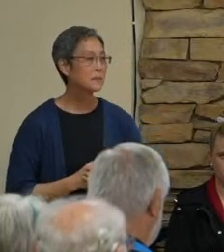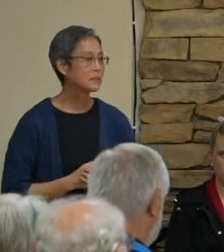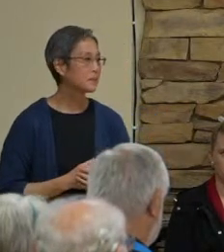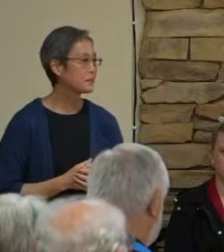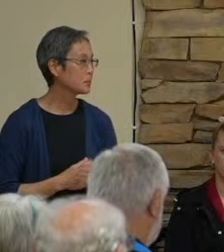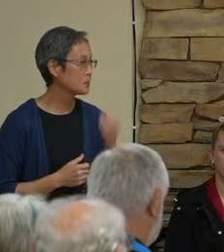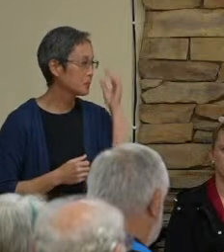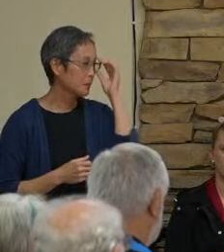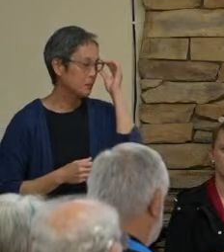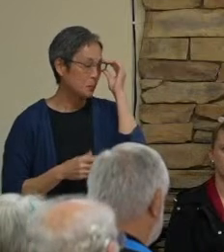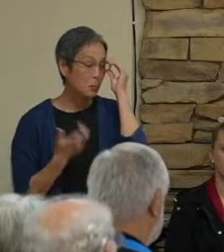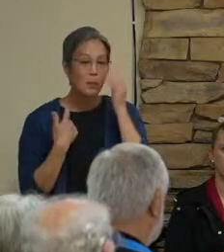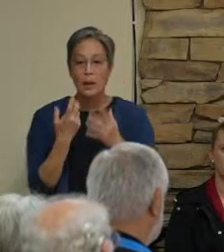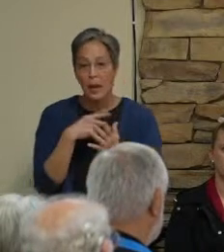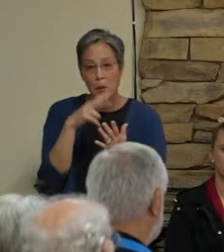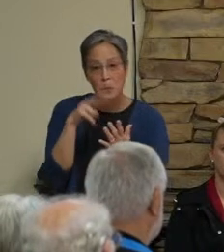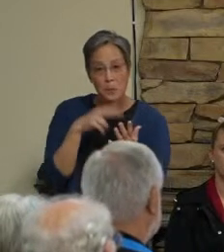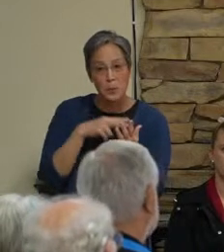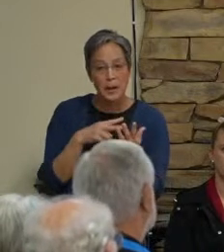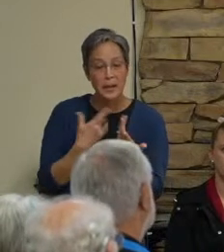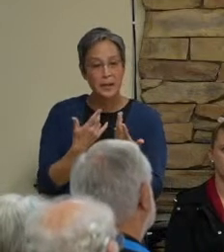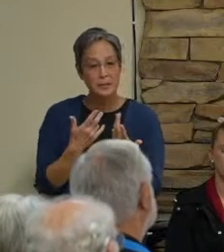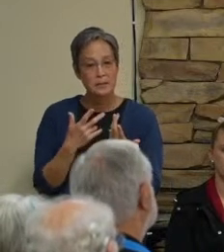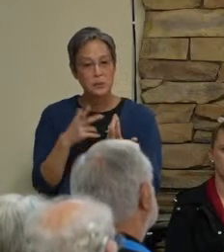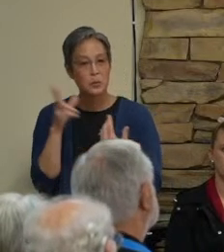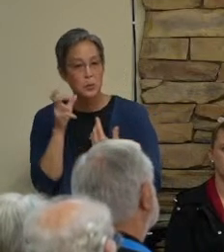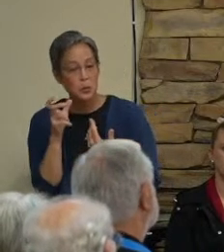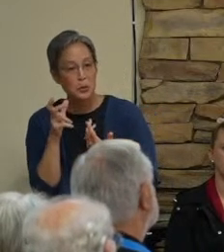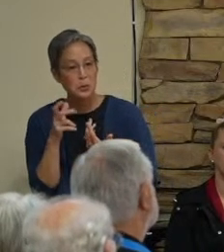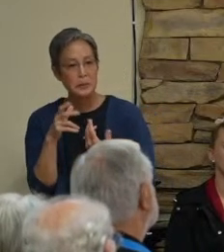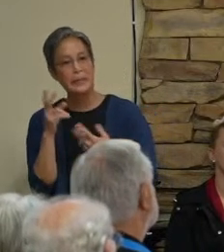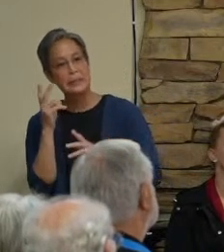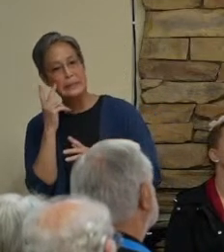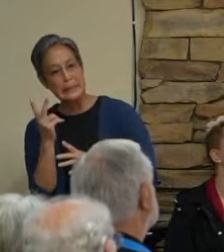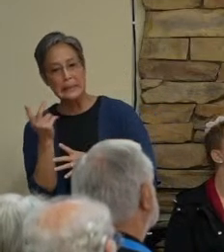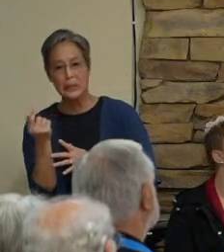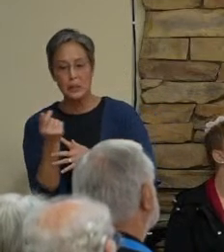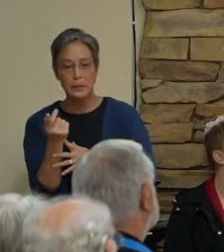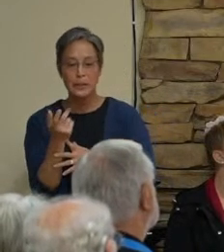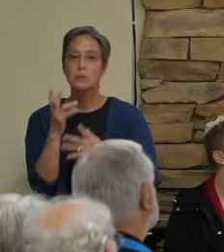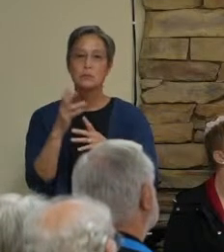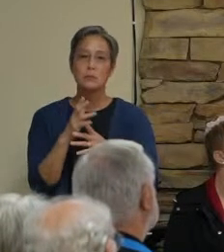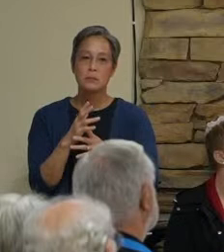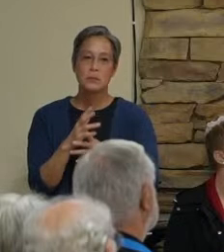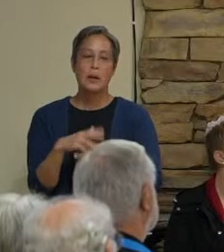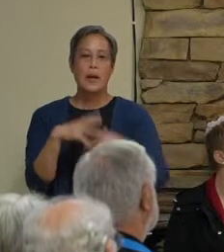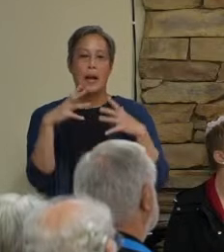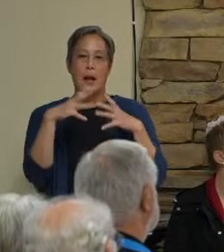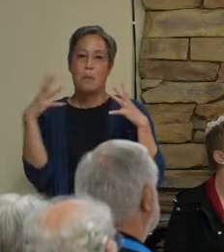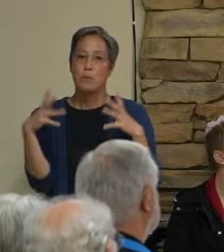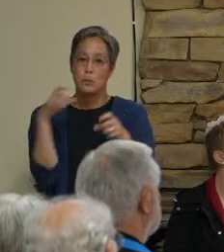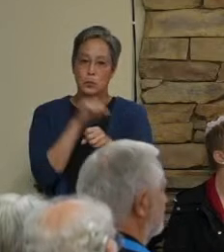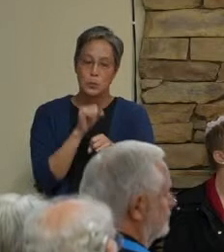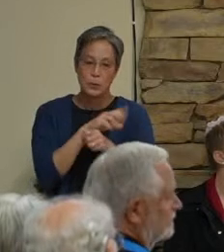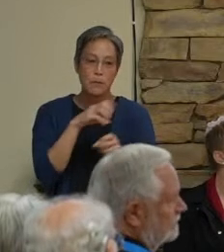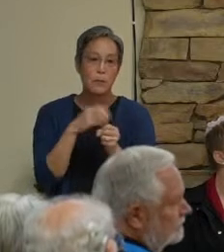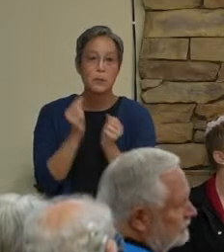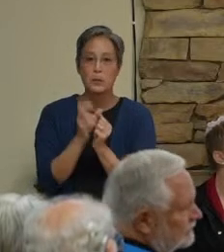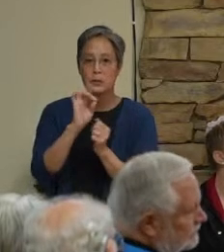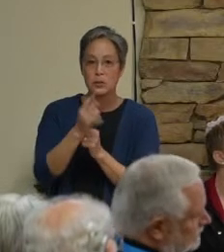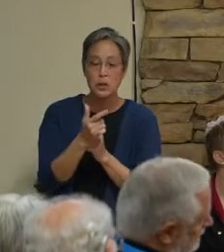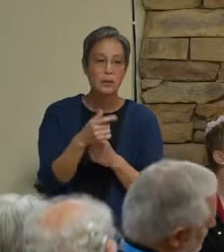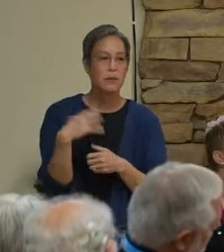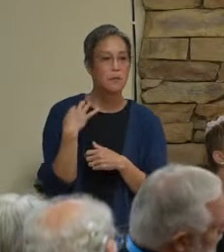I've read and heard, and to a degree here on campus, I've seen the work that goes into these dogs. Work from the volunteer